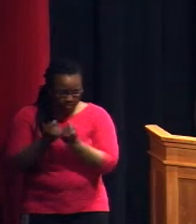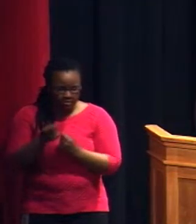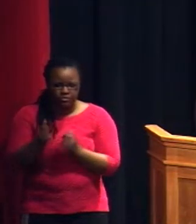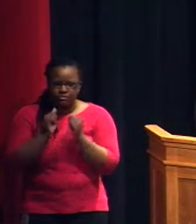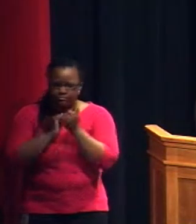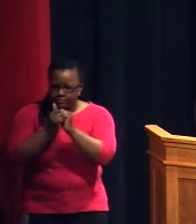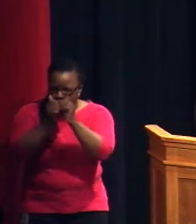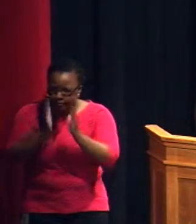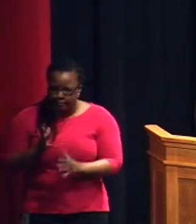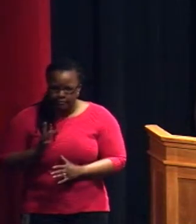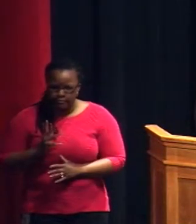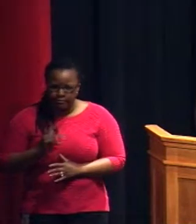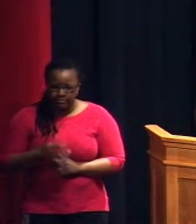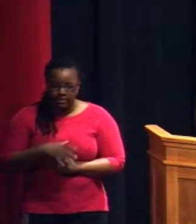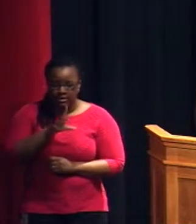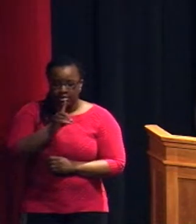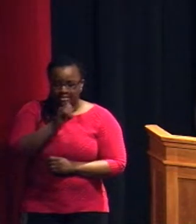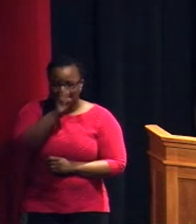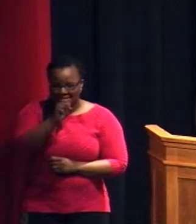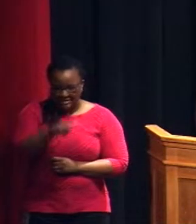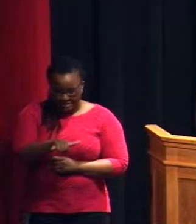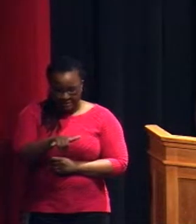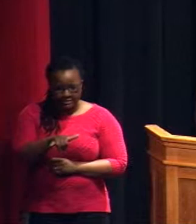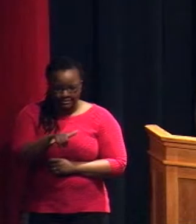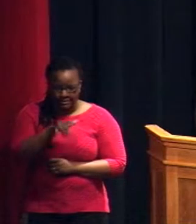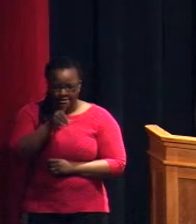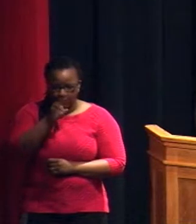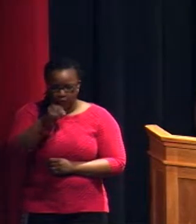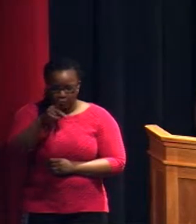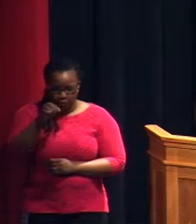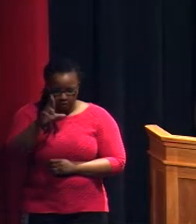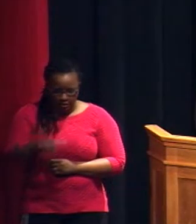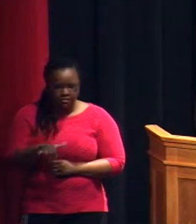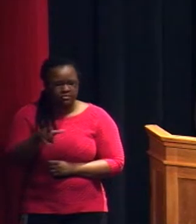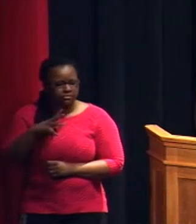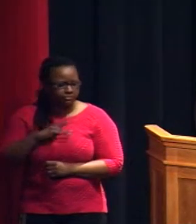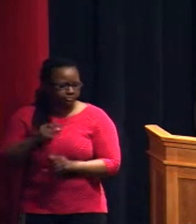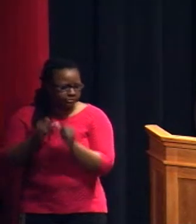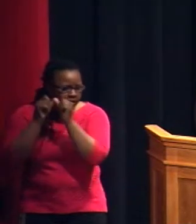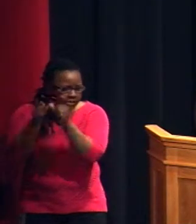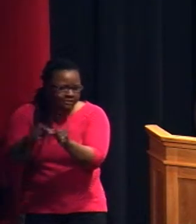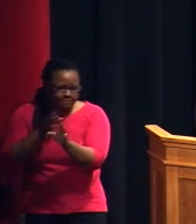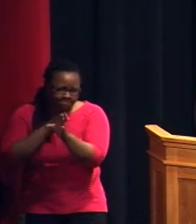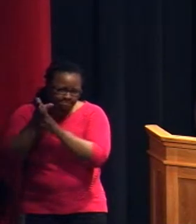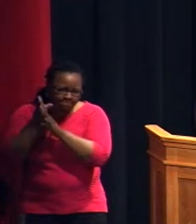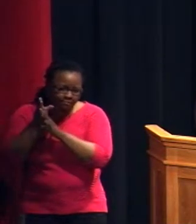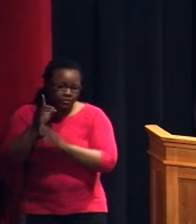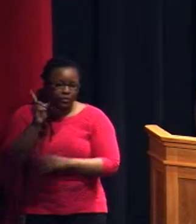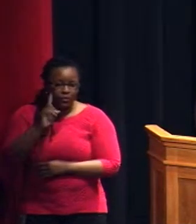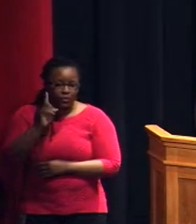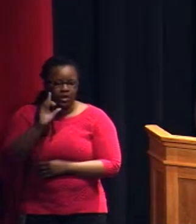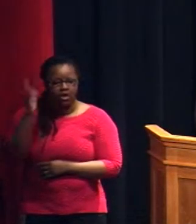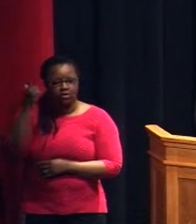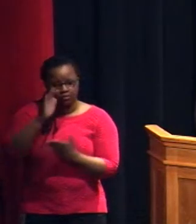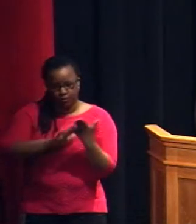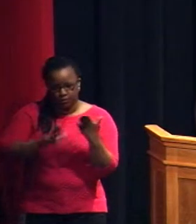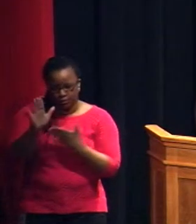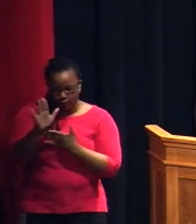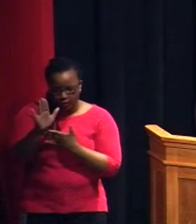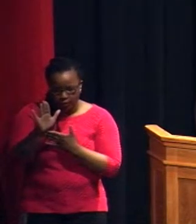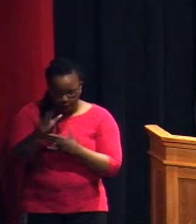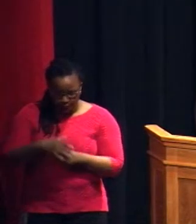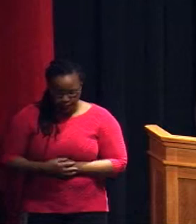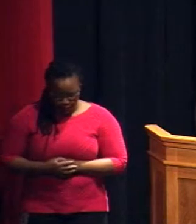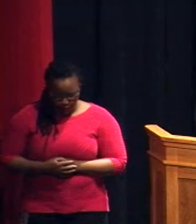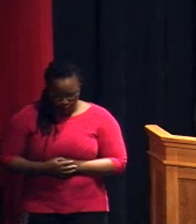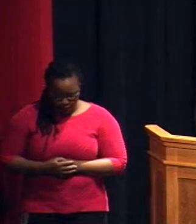abilities. Desi continued her pursuit of academic and athletic excellence at Lynchburg College. As a freshman, Desi set